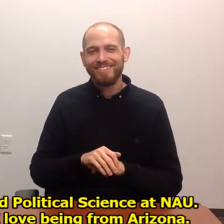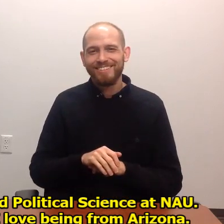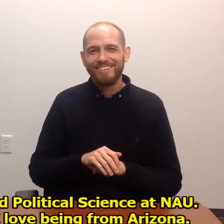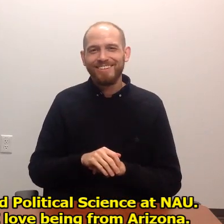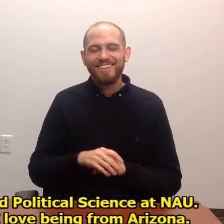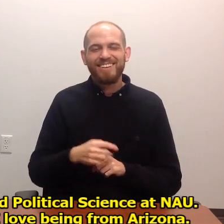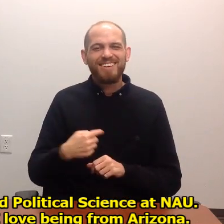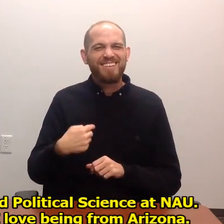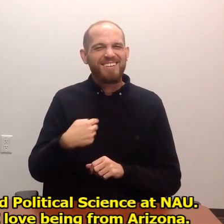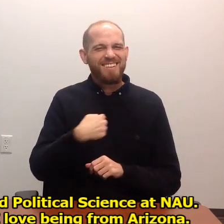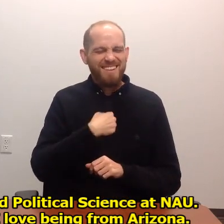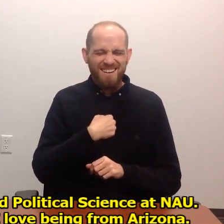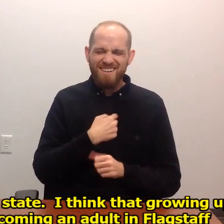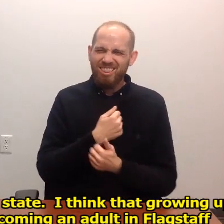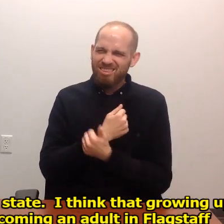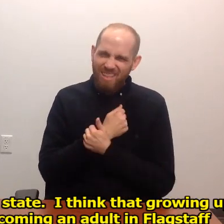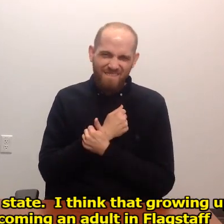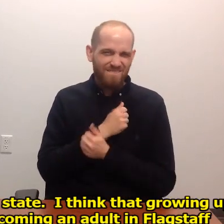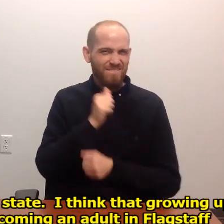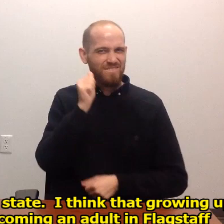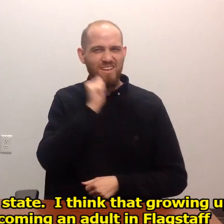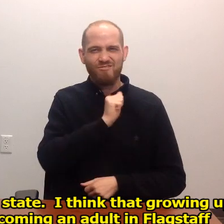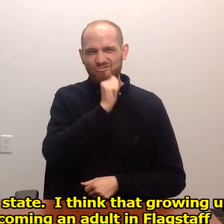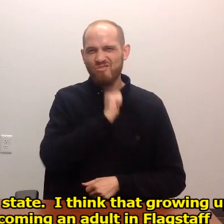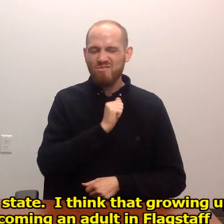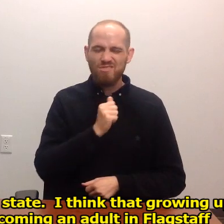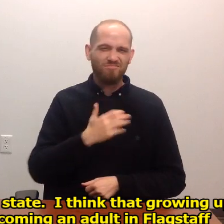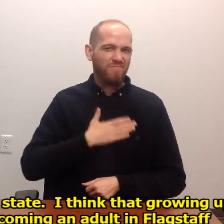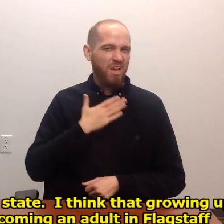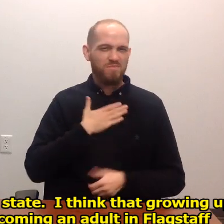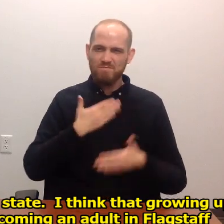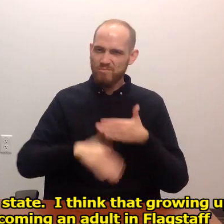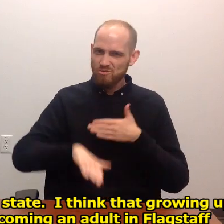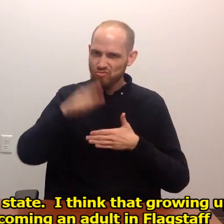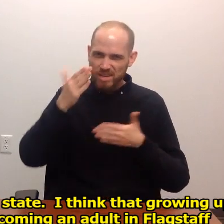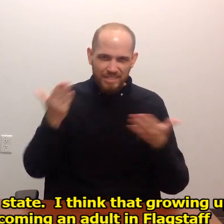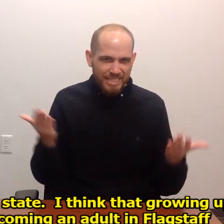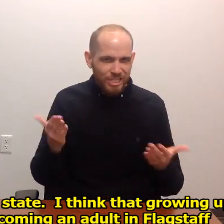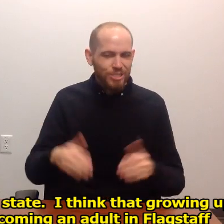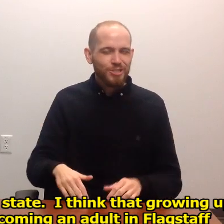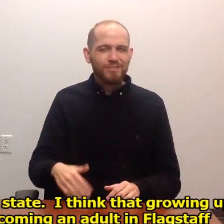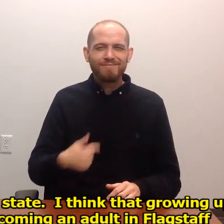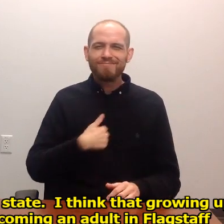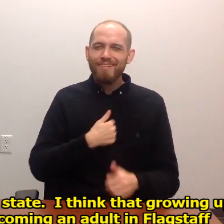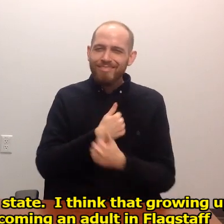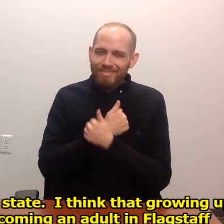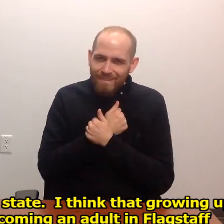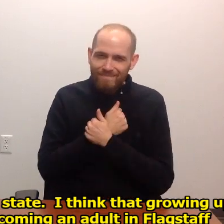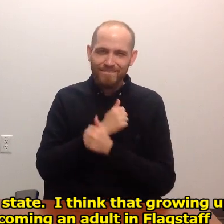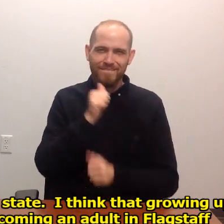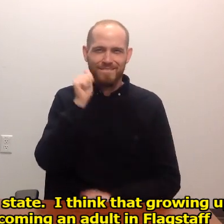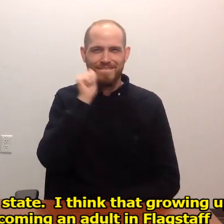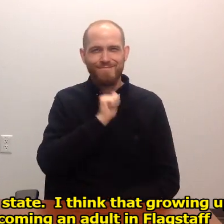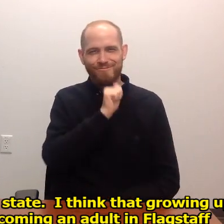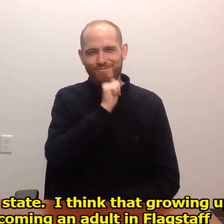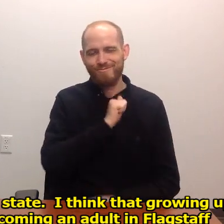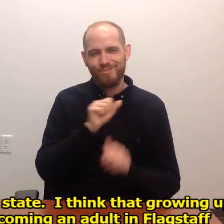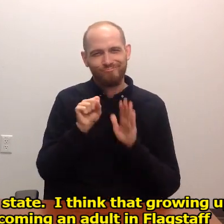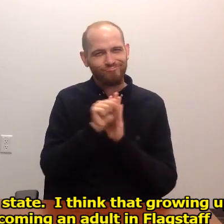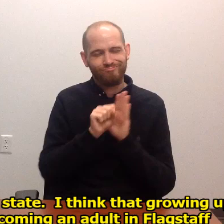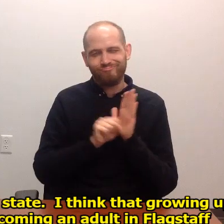I love being from Arizona. I love everything about this state. I